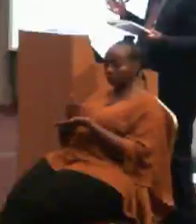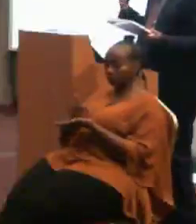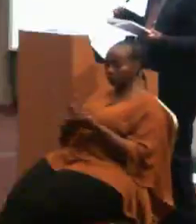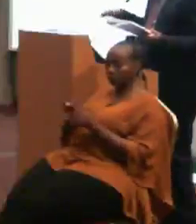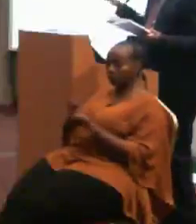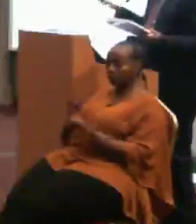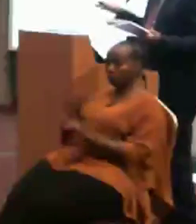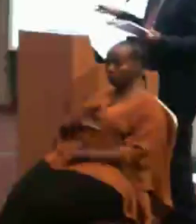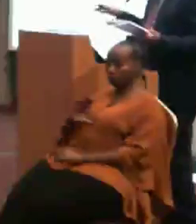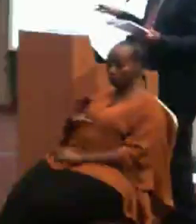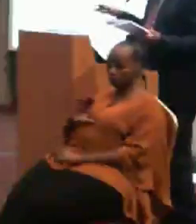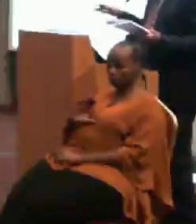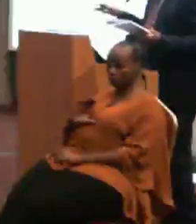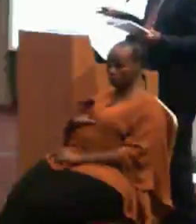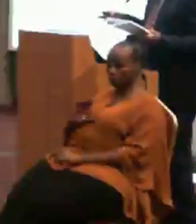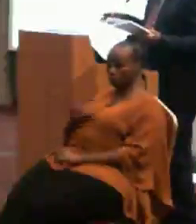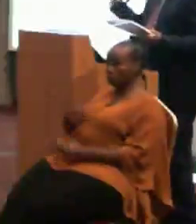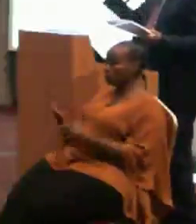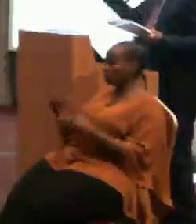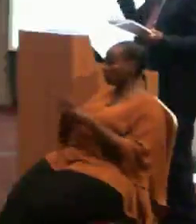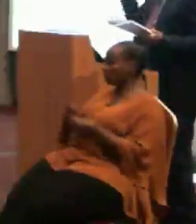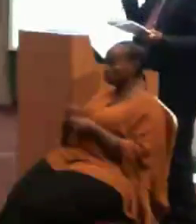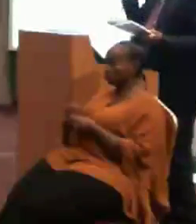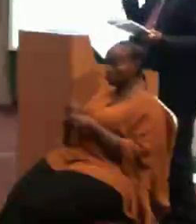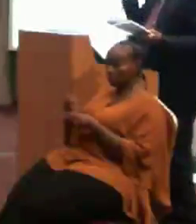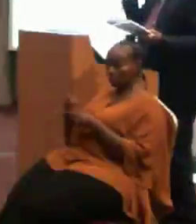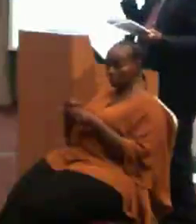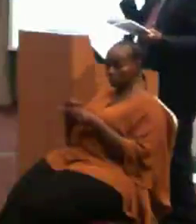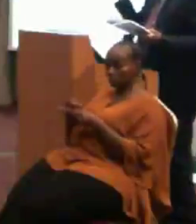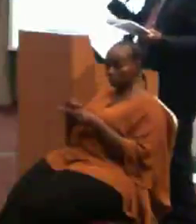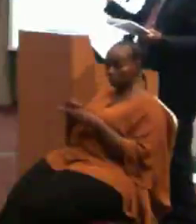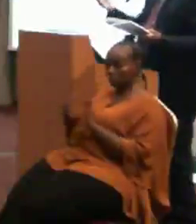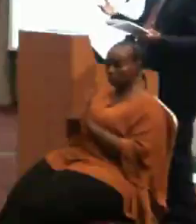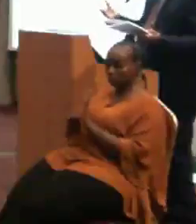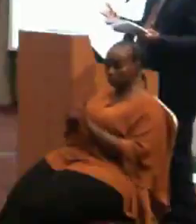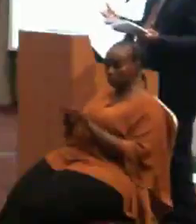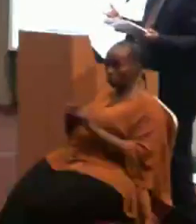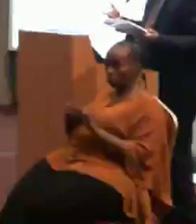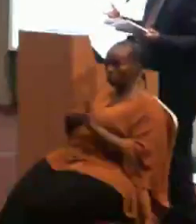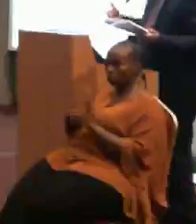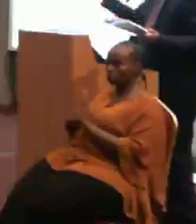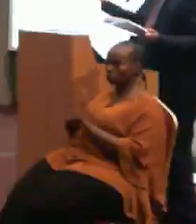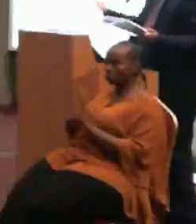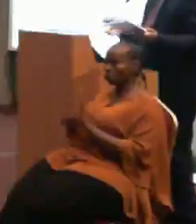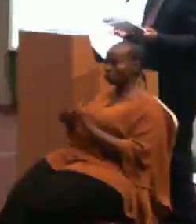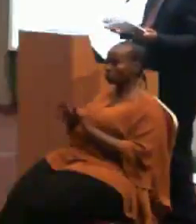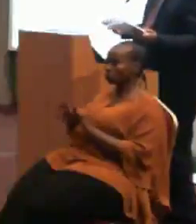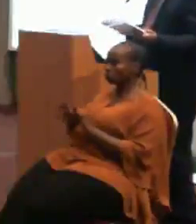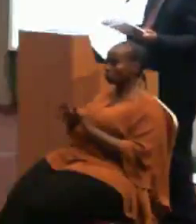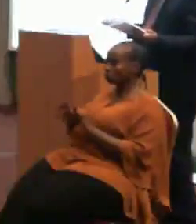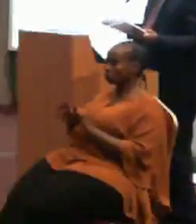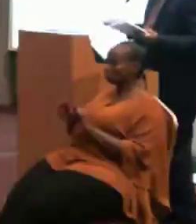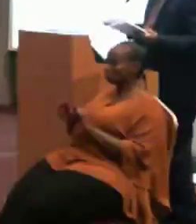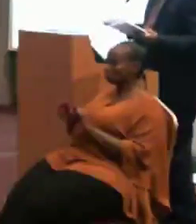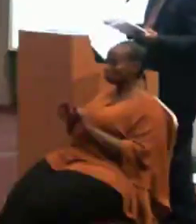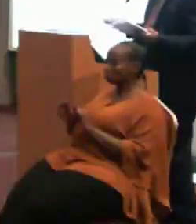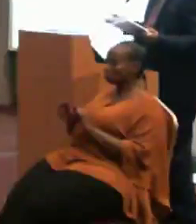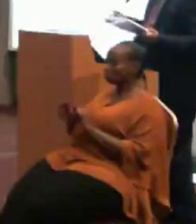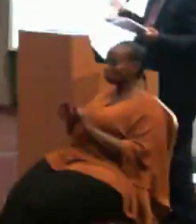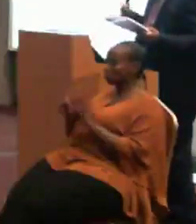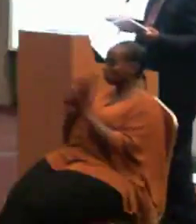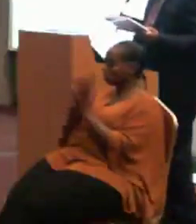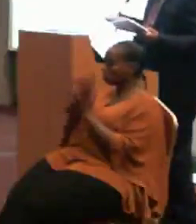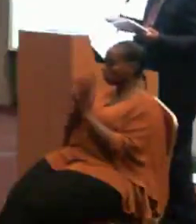customers is not included in that revenue variance, and we'll demonstrate that in a future session and in the detail